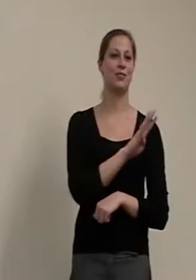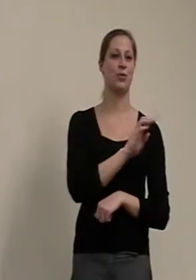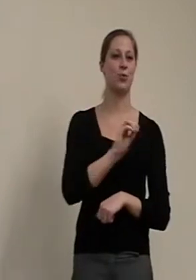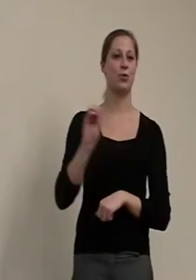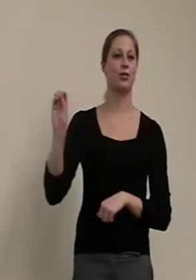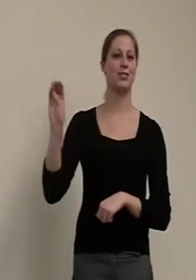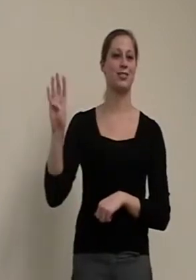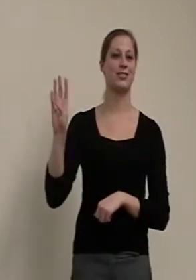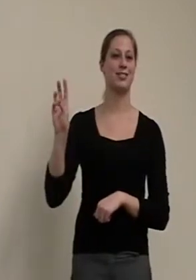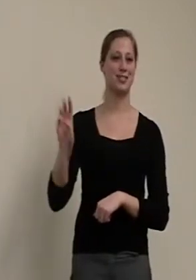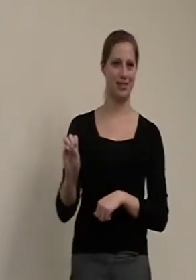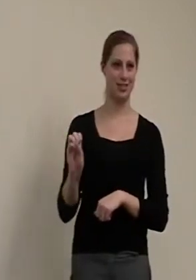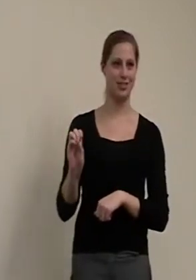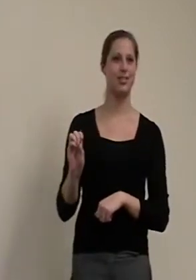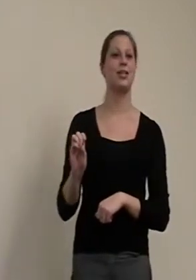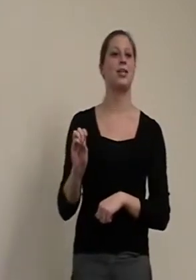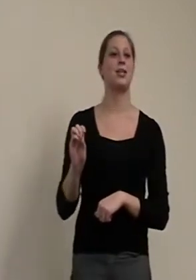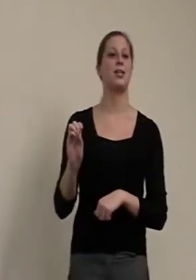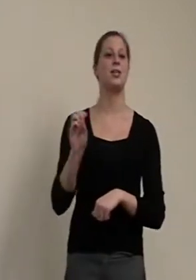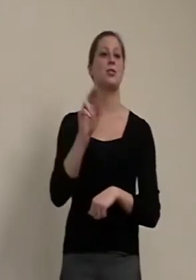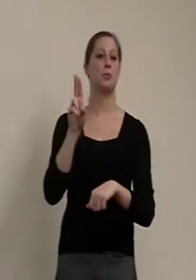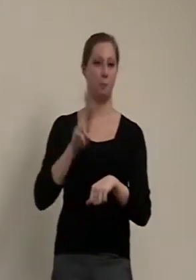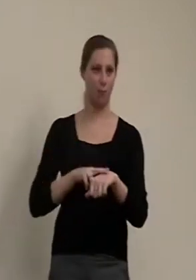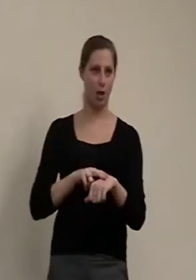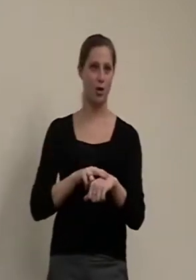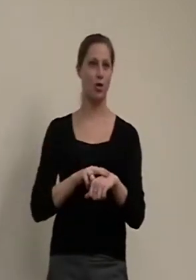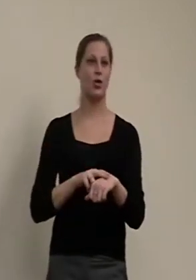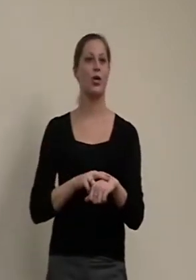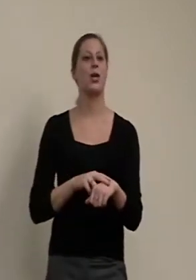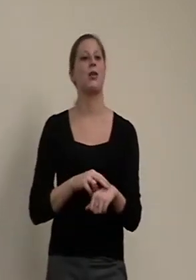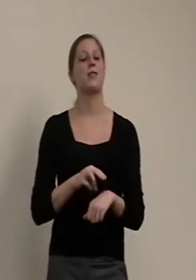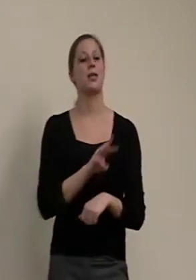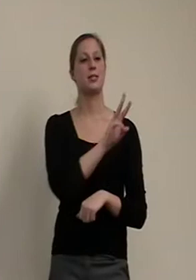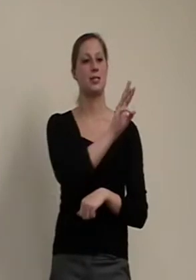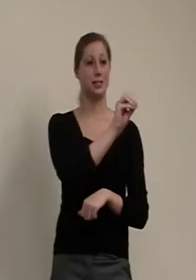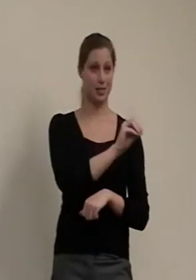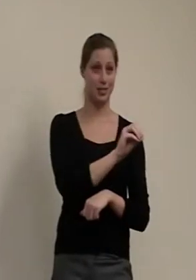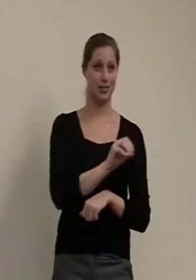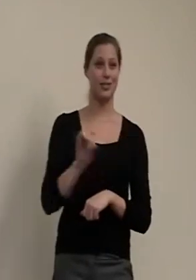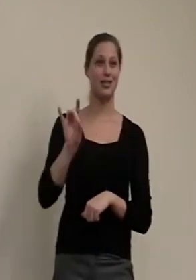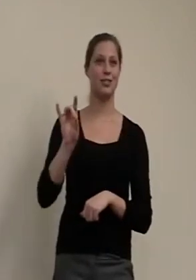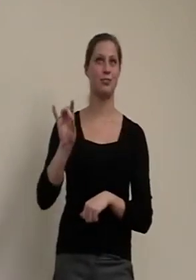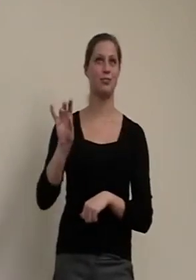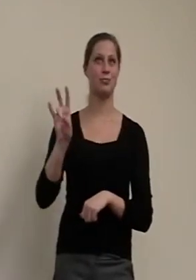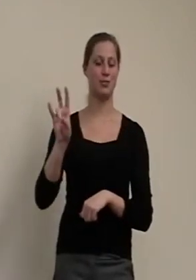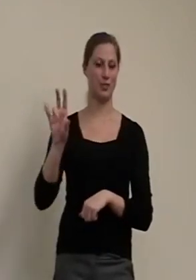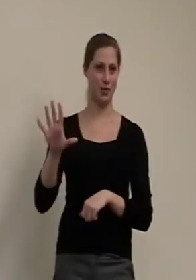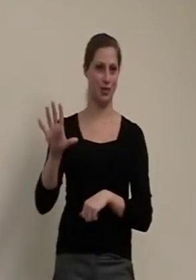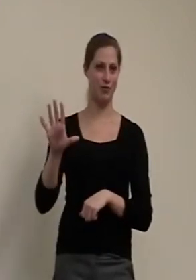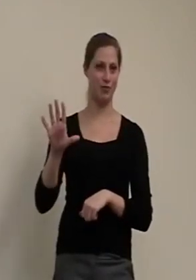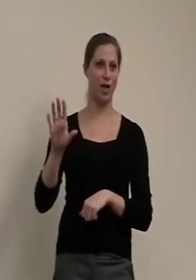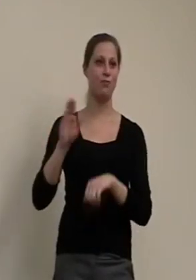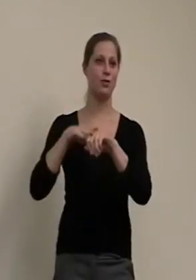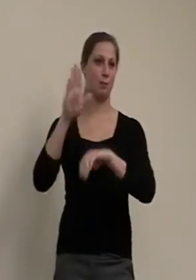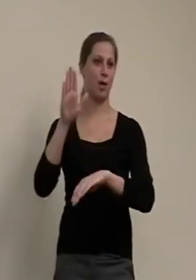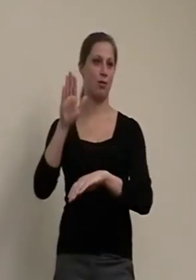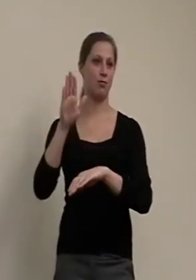95, severe, and then profound, 95 and above. So if you look at where the marks fall on